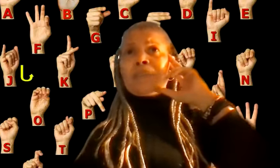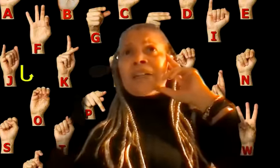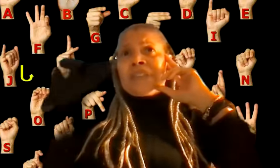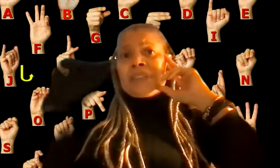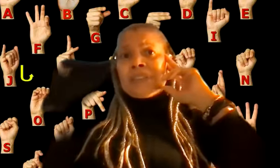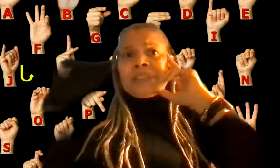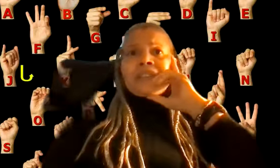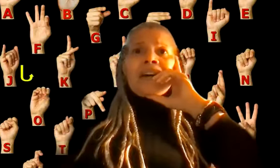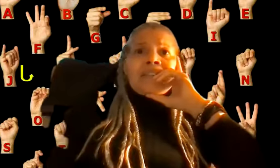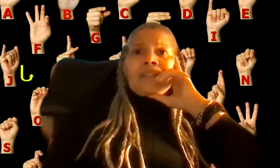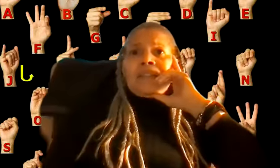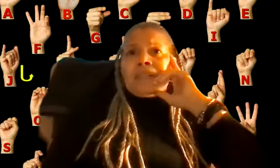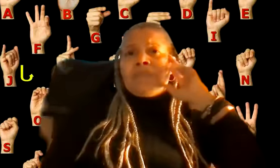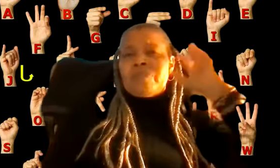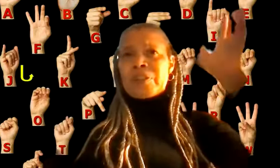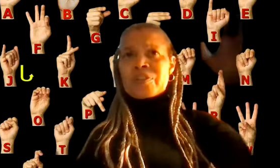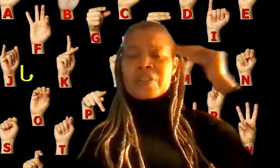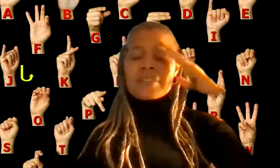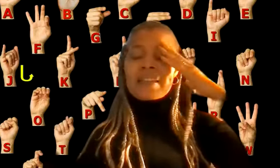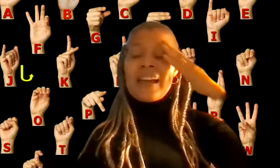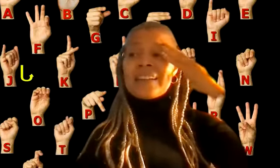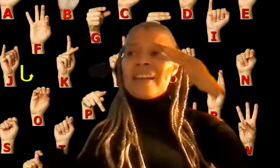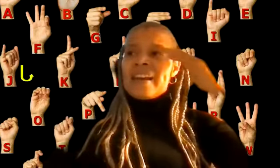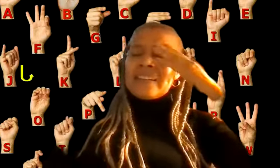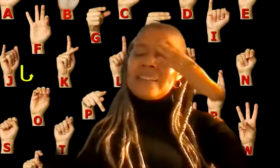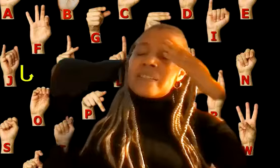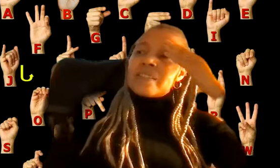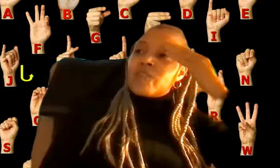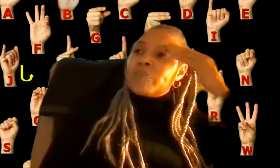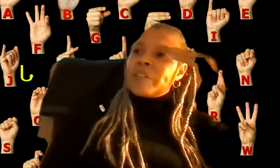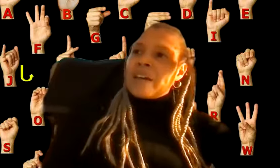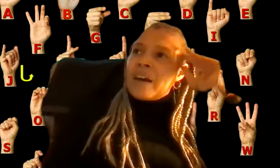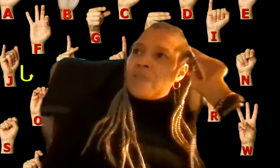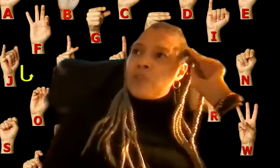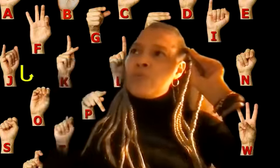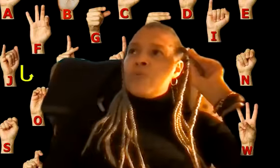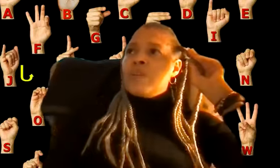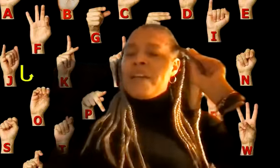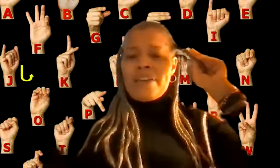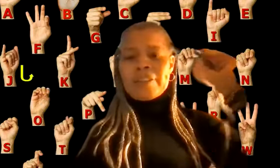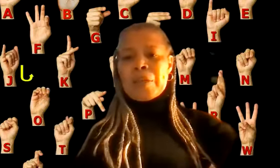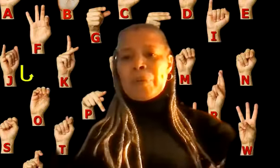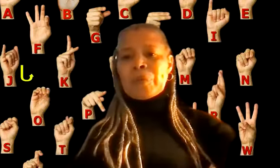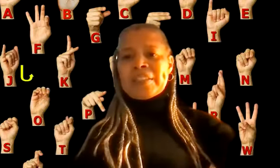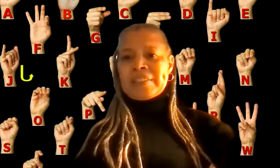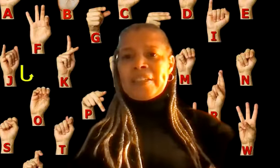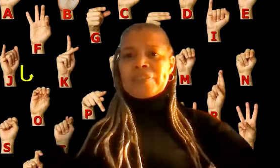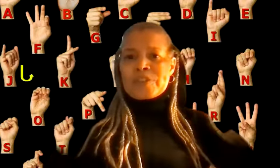about, you know, his death and, you know, various things that they had. And it just struck me as how few everyday people get to tell their